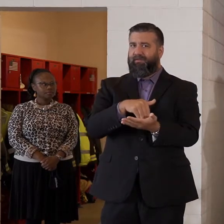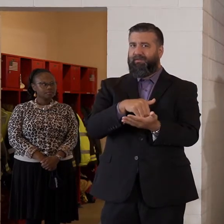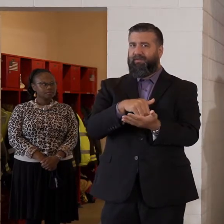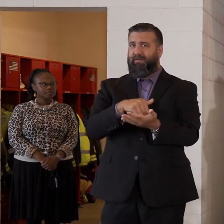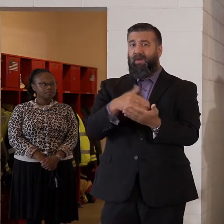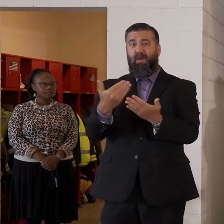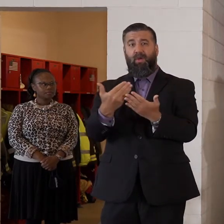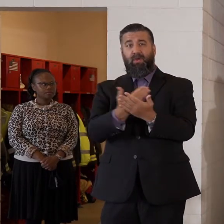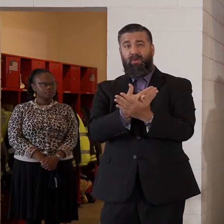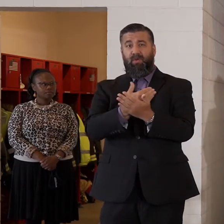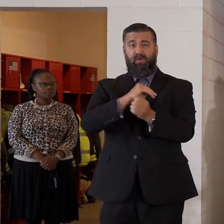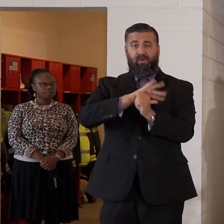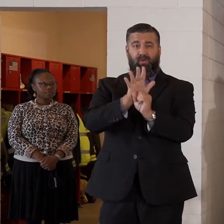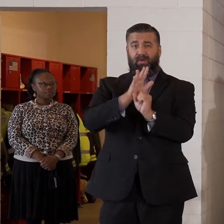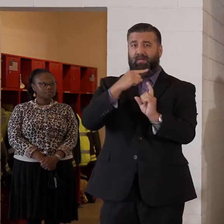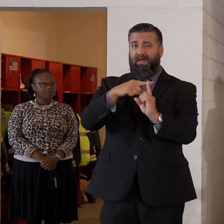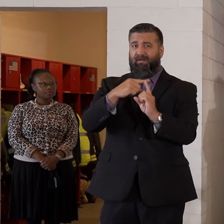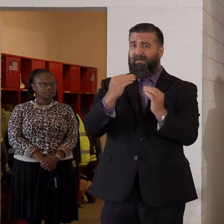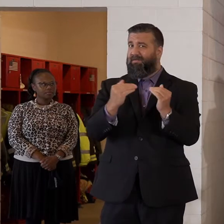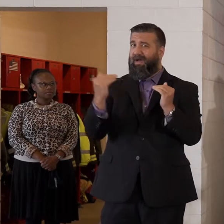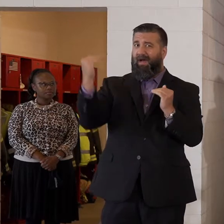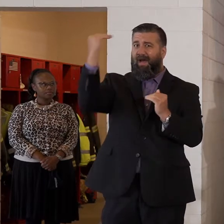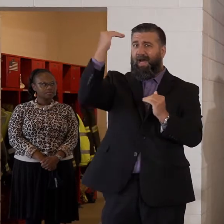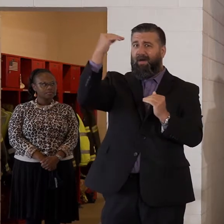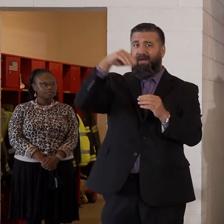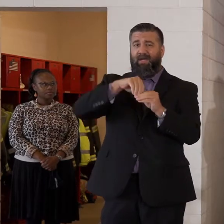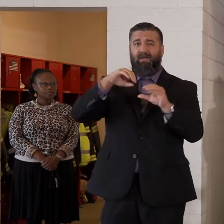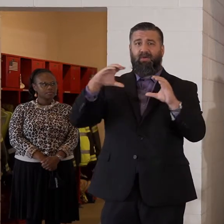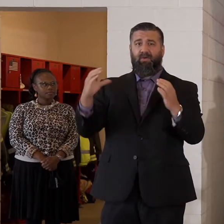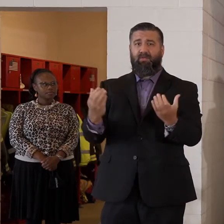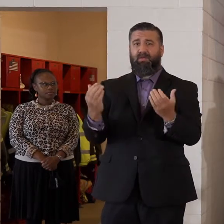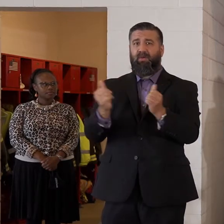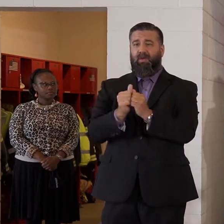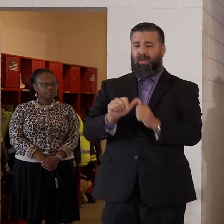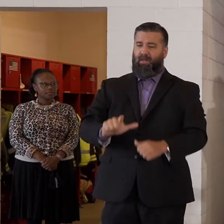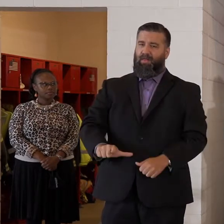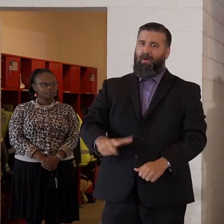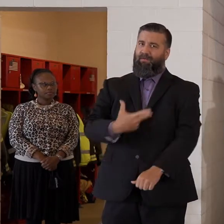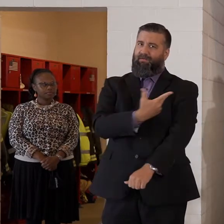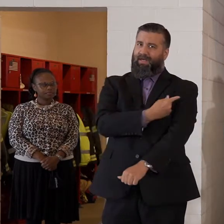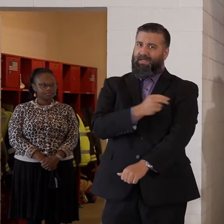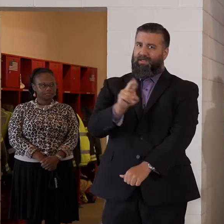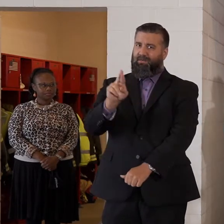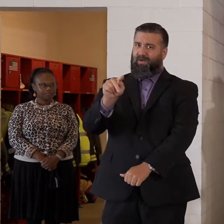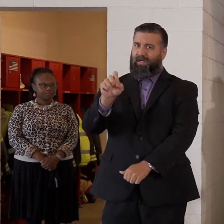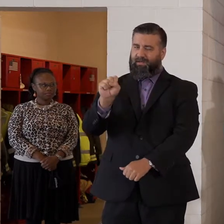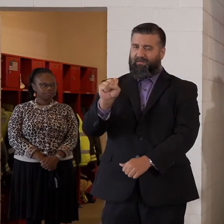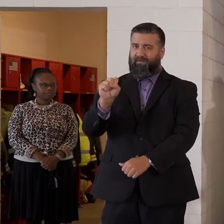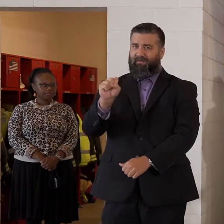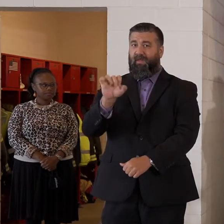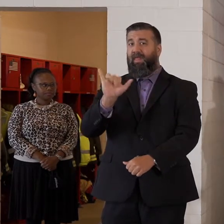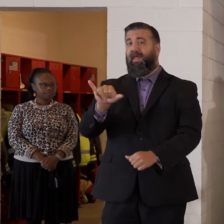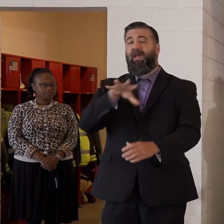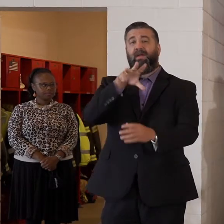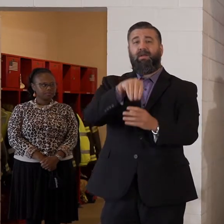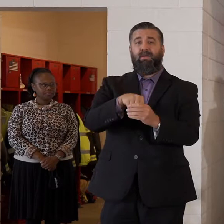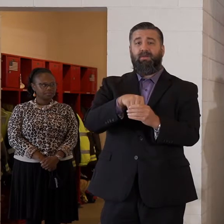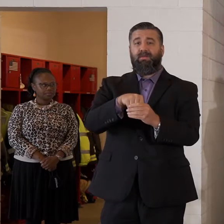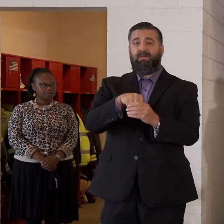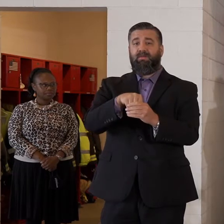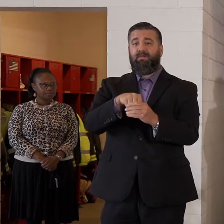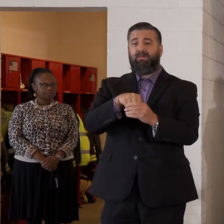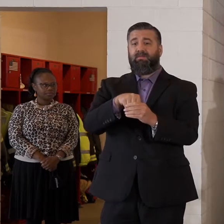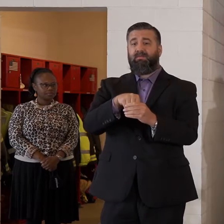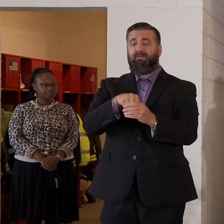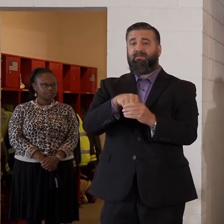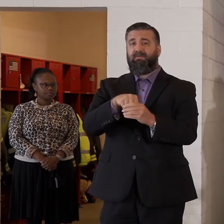new infections are much higher among population groups with low vaccination rates. That includes those living in the